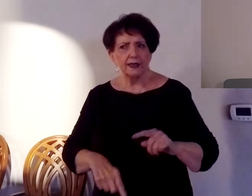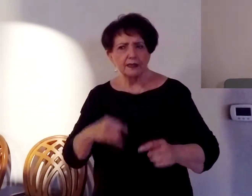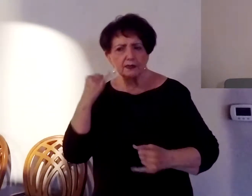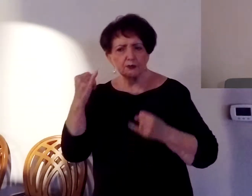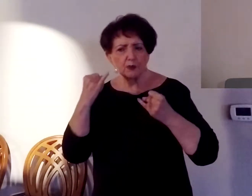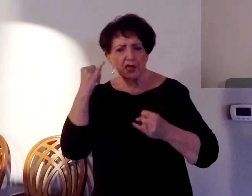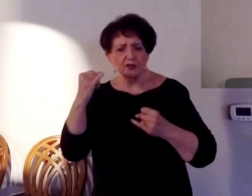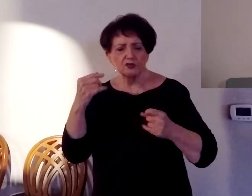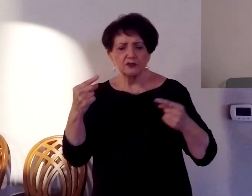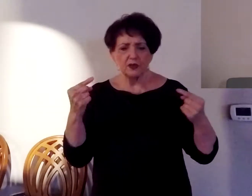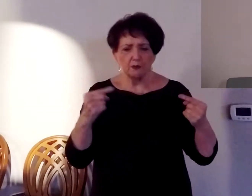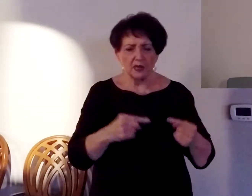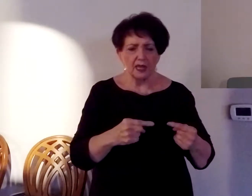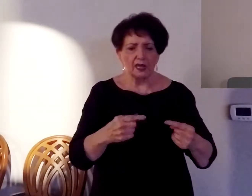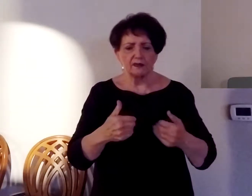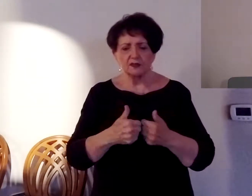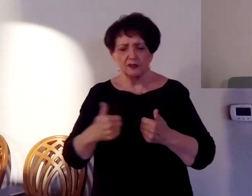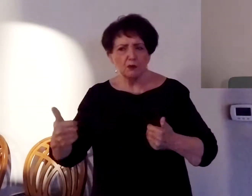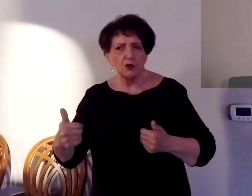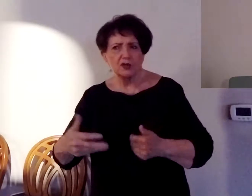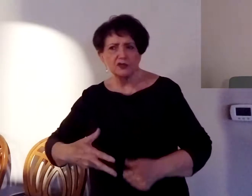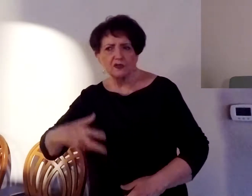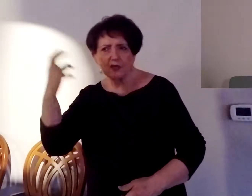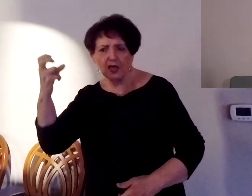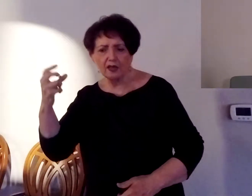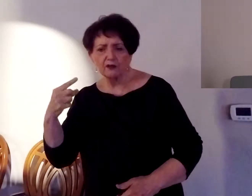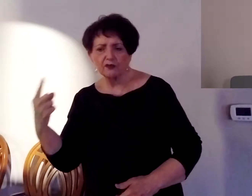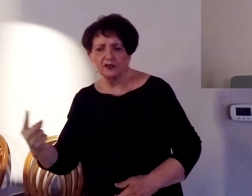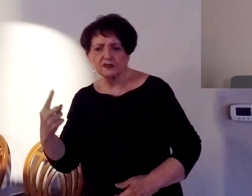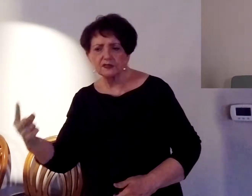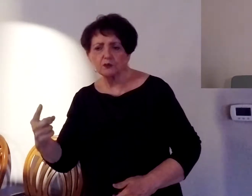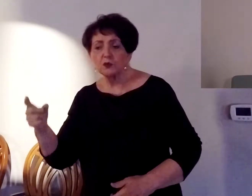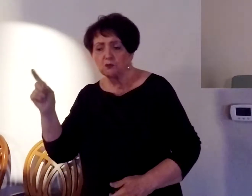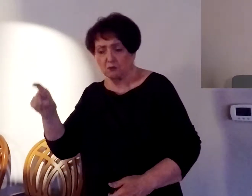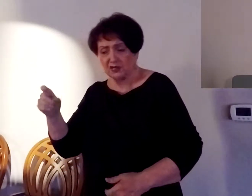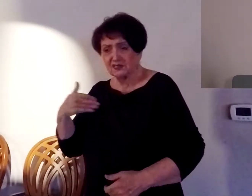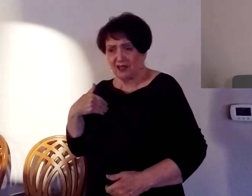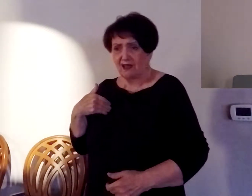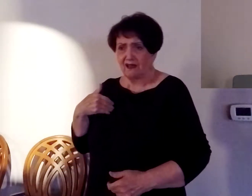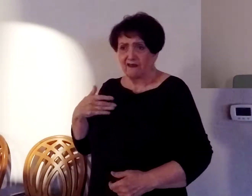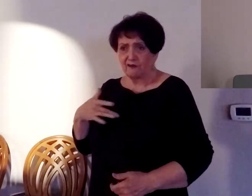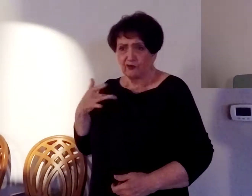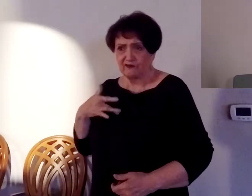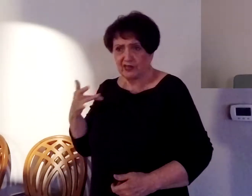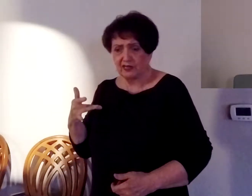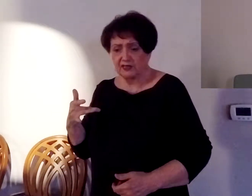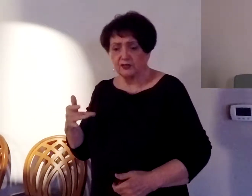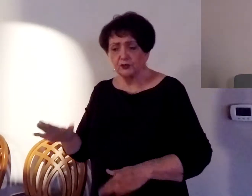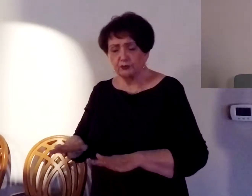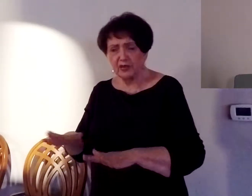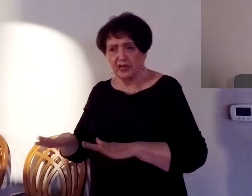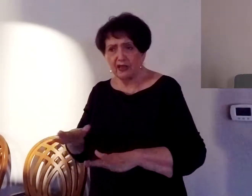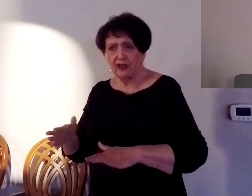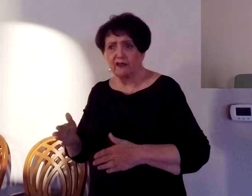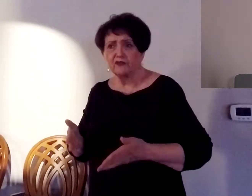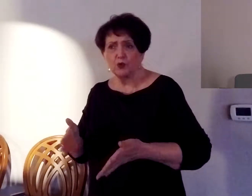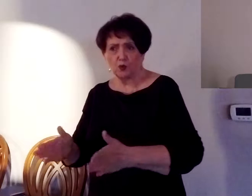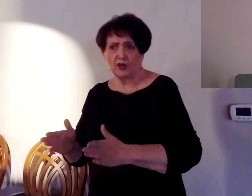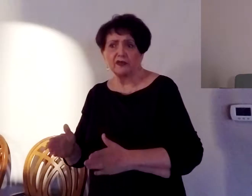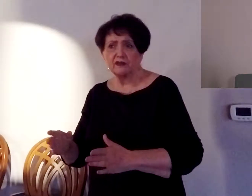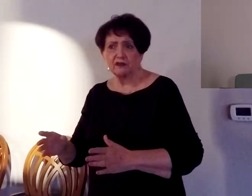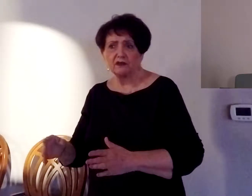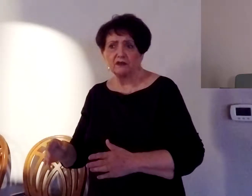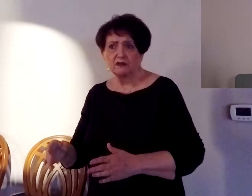separation or how much anger someone or a group of people must have or be feeling to behave in the ways in which they are